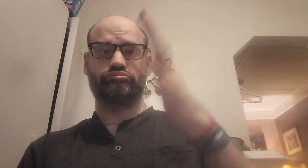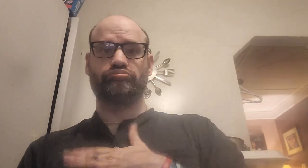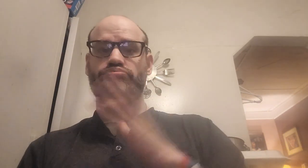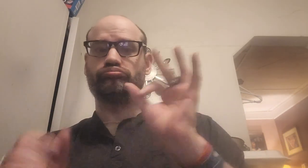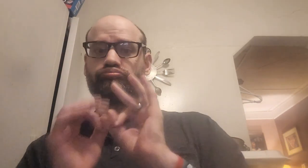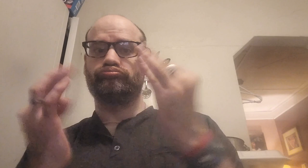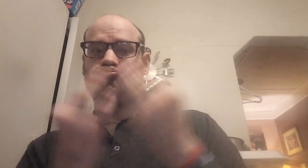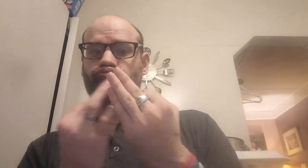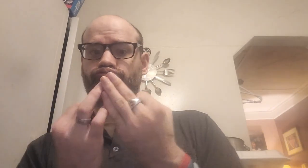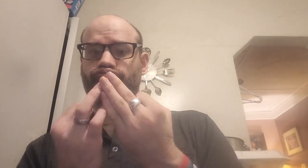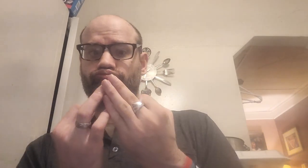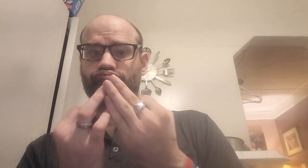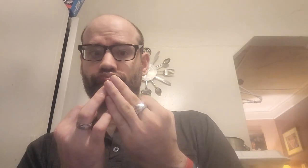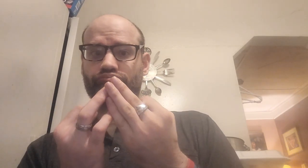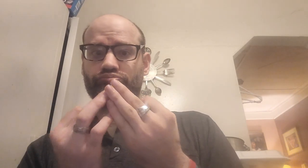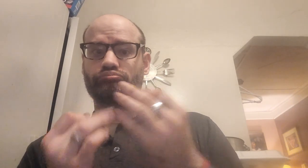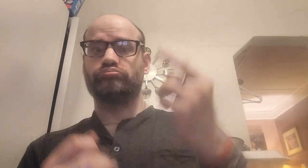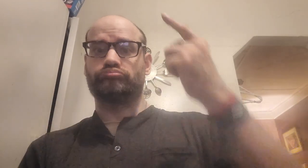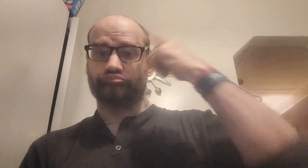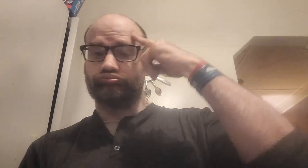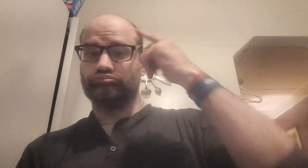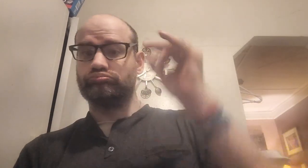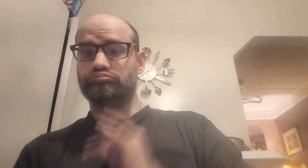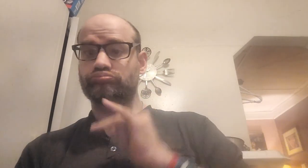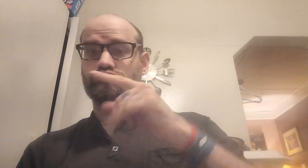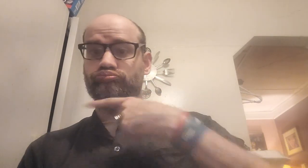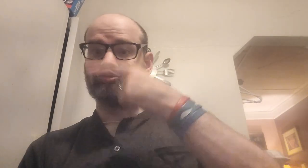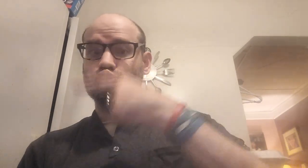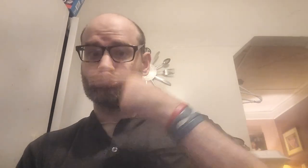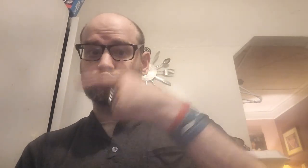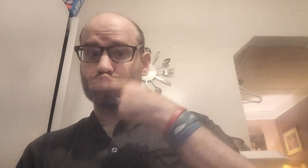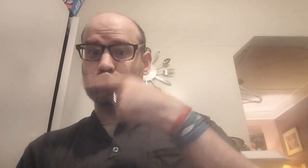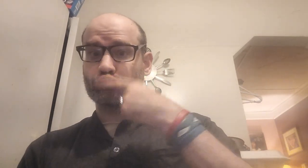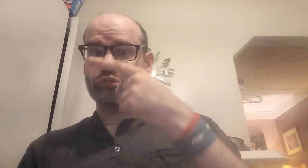My family thought I was hearing.